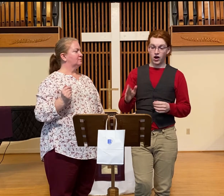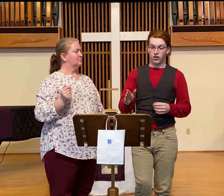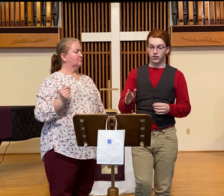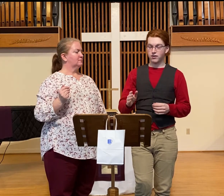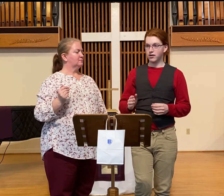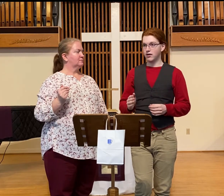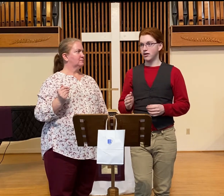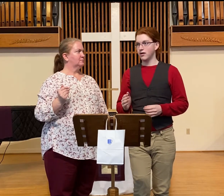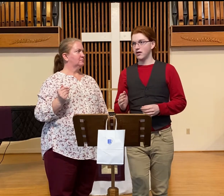R